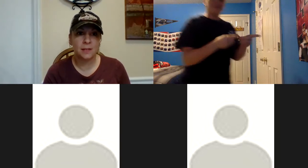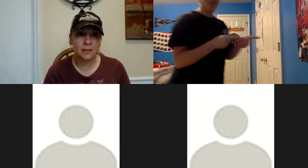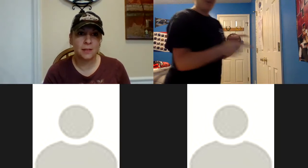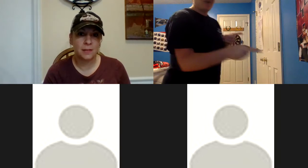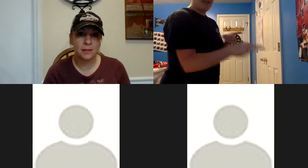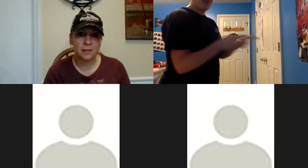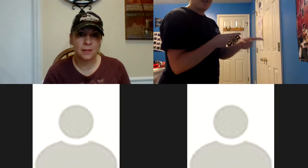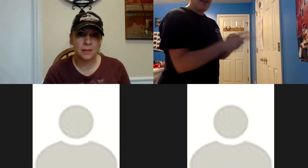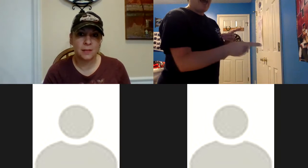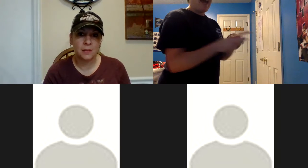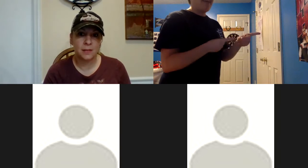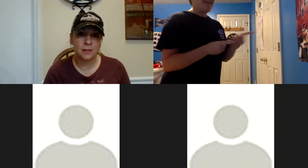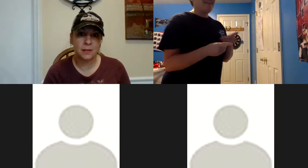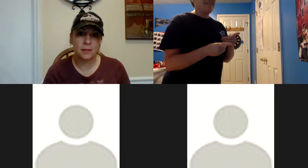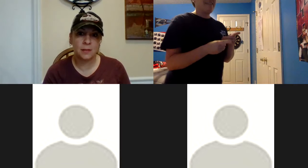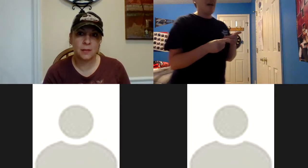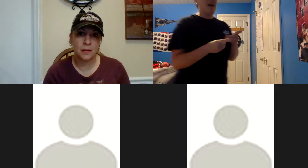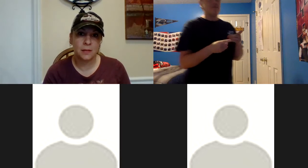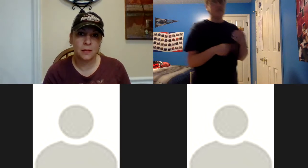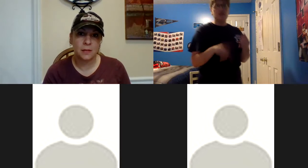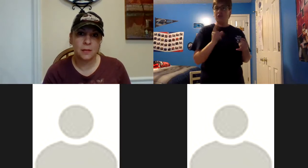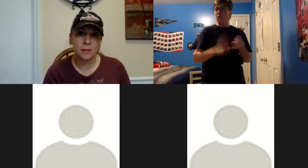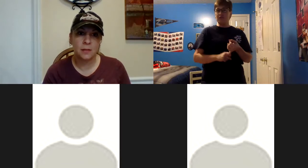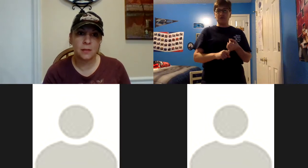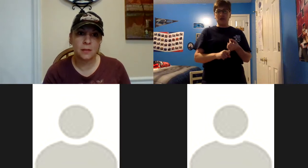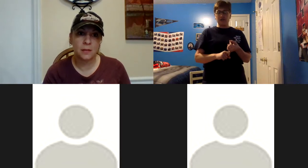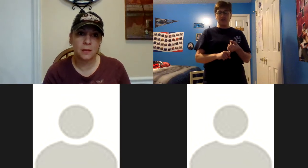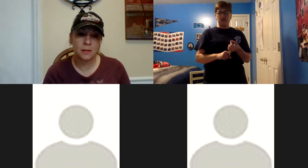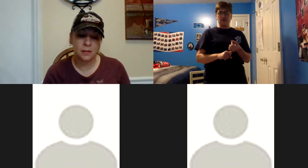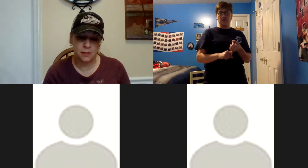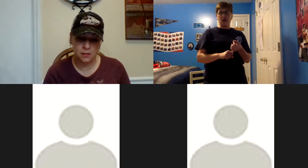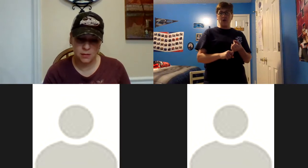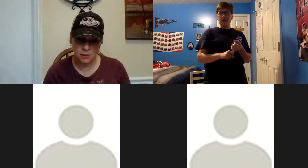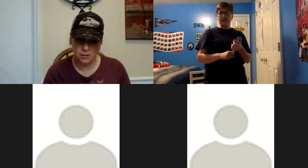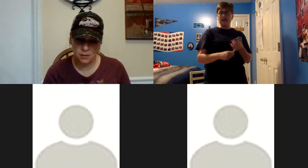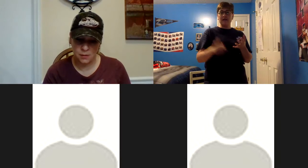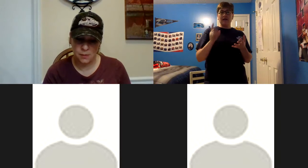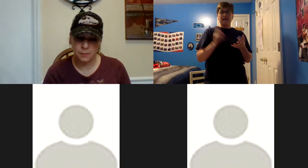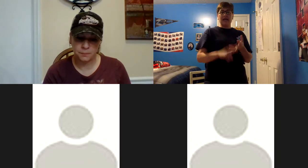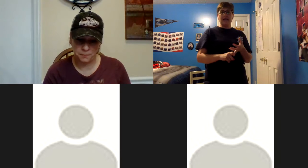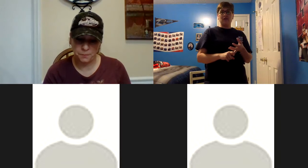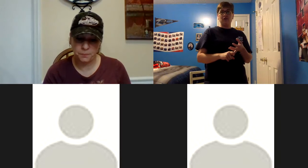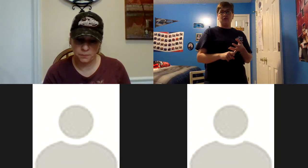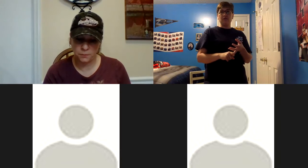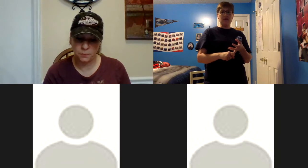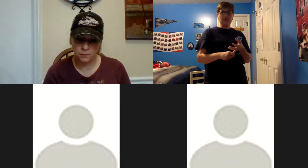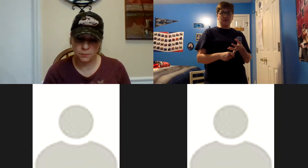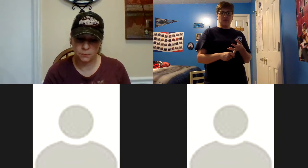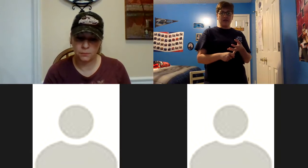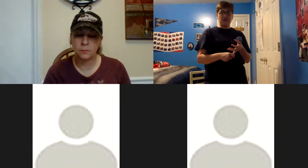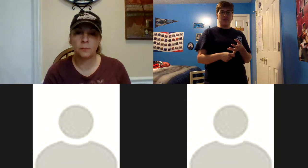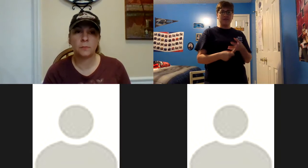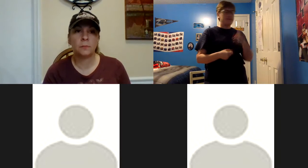but yeah, so direction. And that is, you know, which direction are you going? Can you tell me